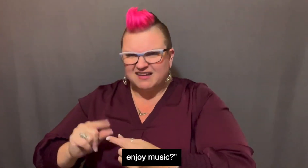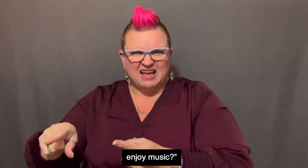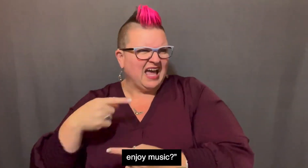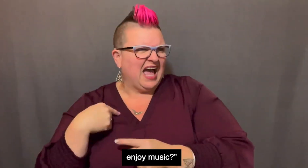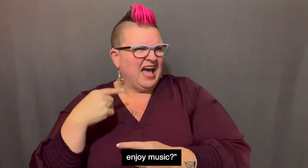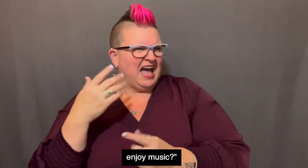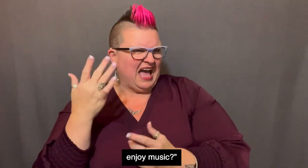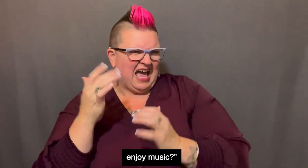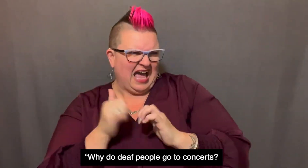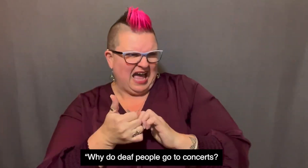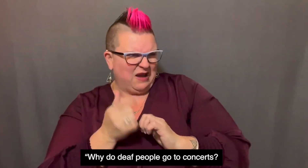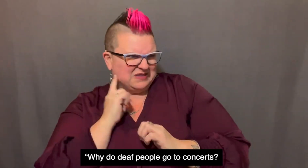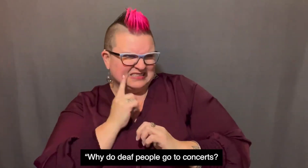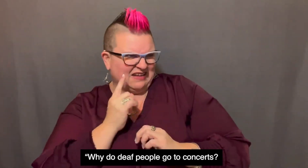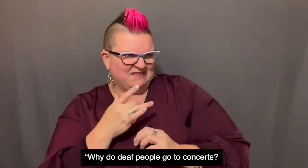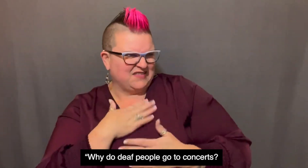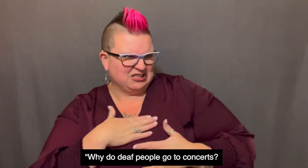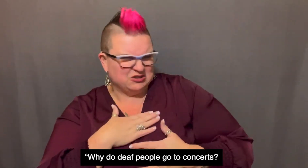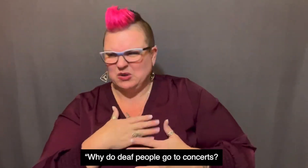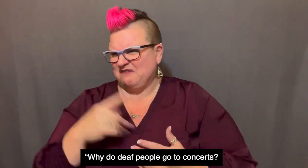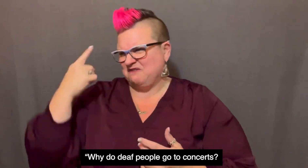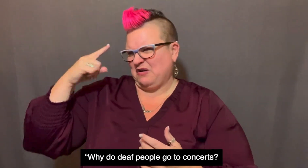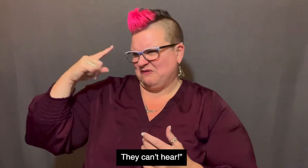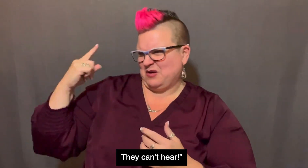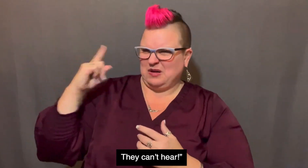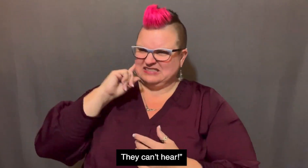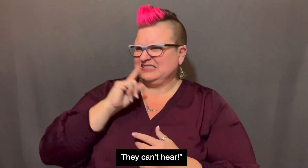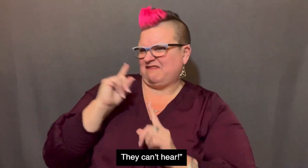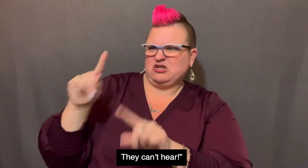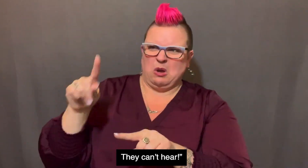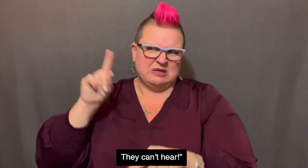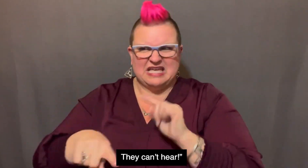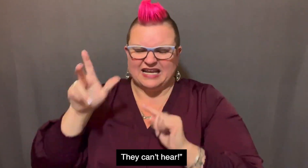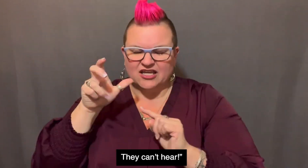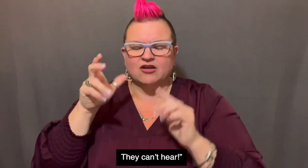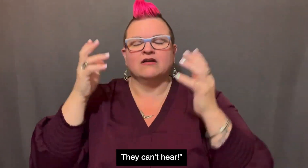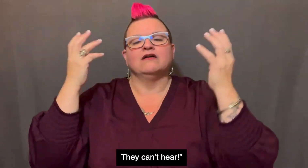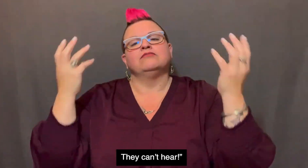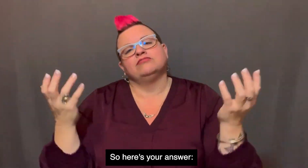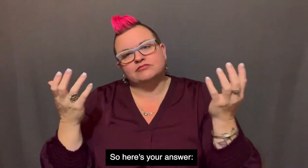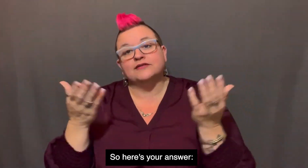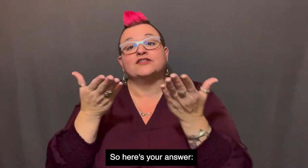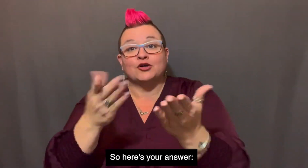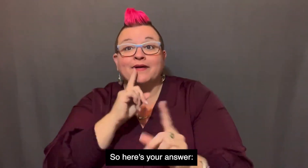enjoy music? Why do deaf people go to concerts? They can't hear. So here's your answer.